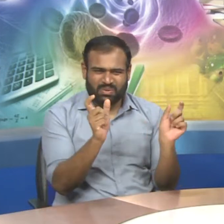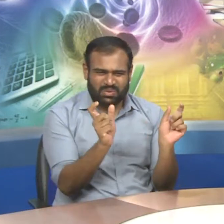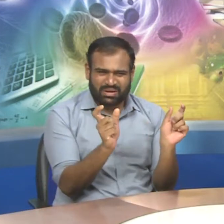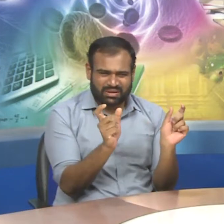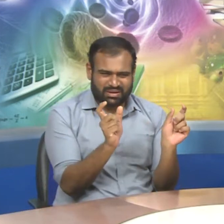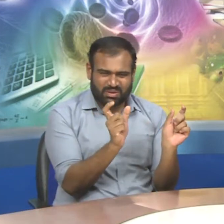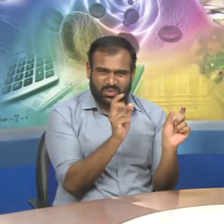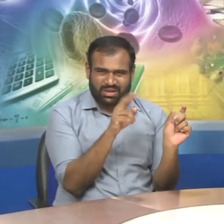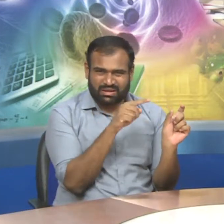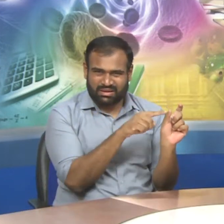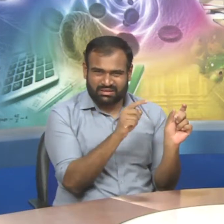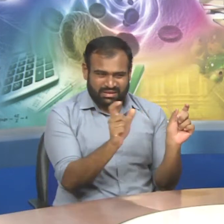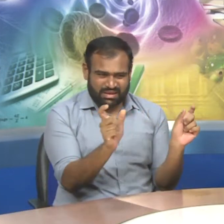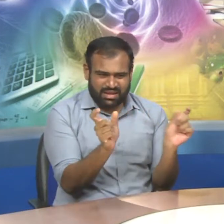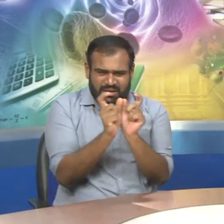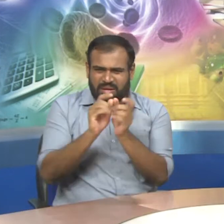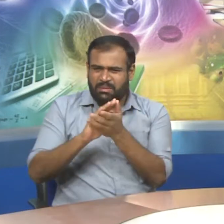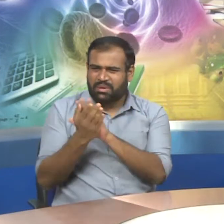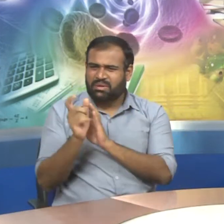You can see one example here.